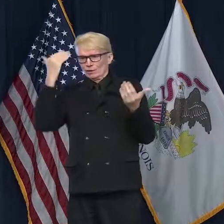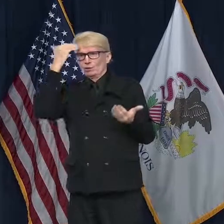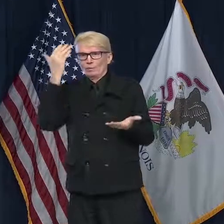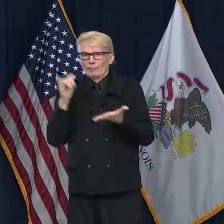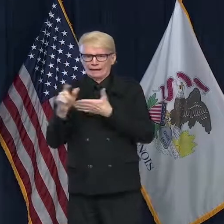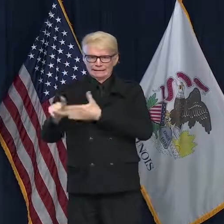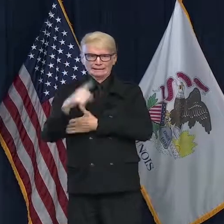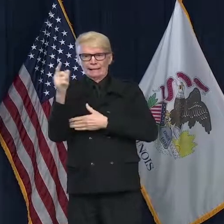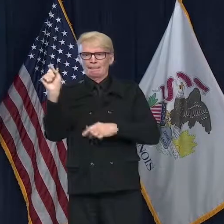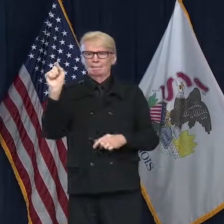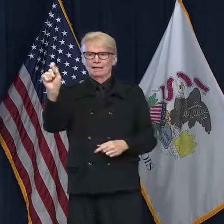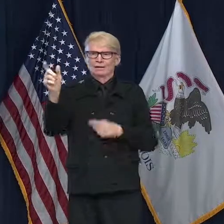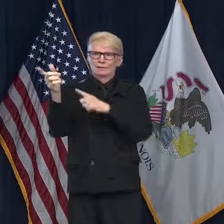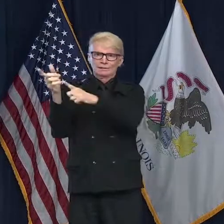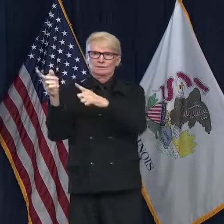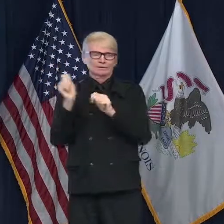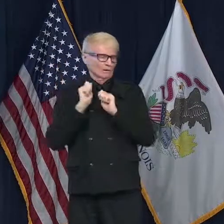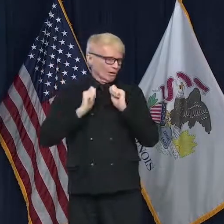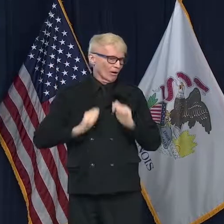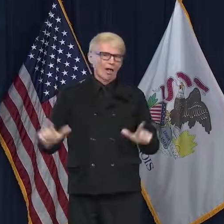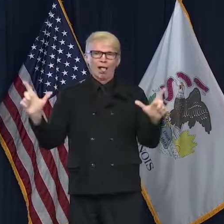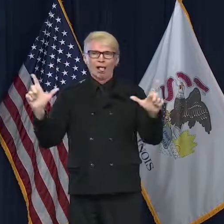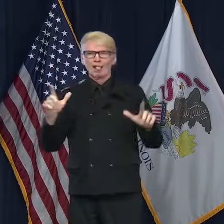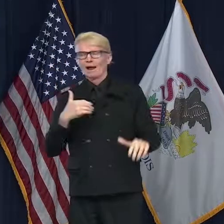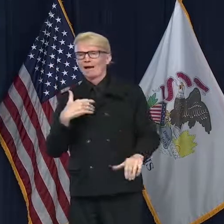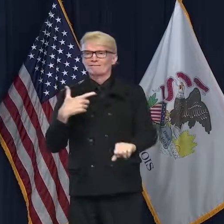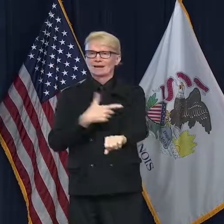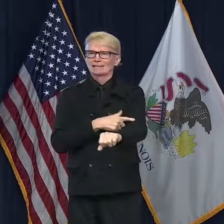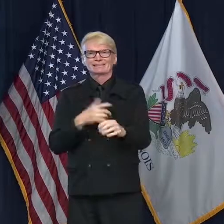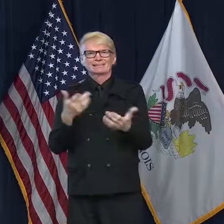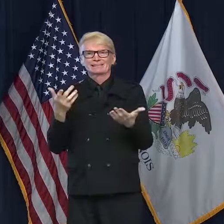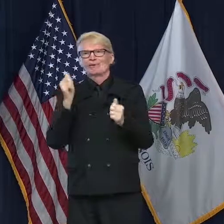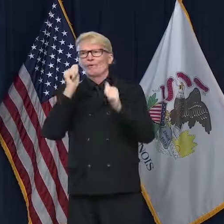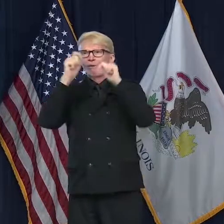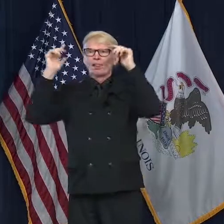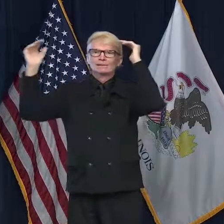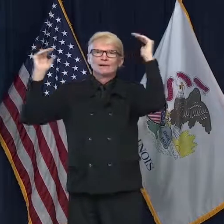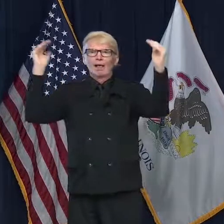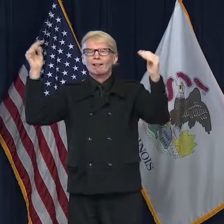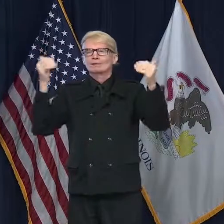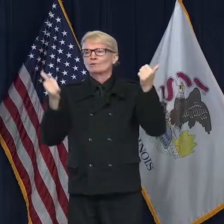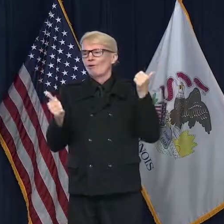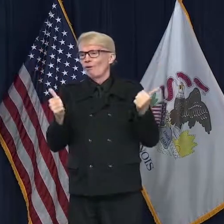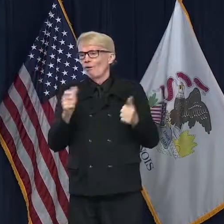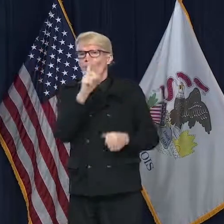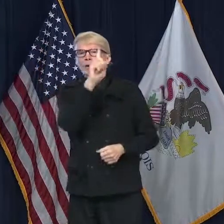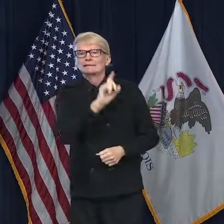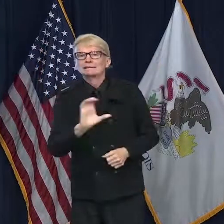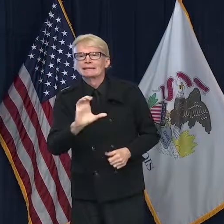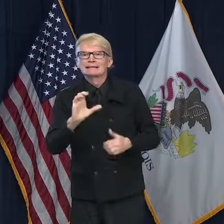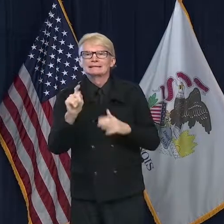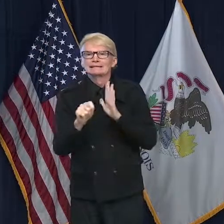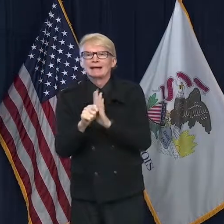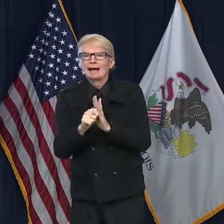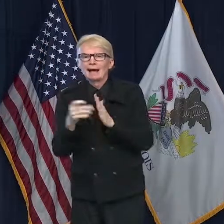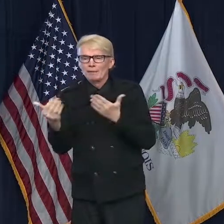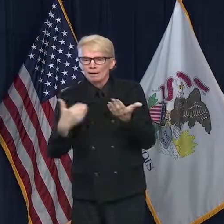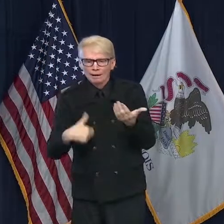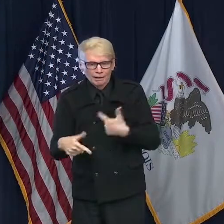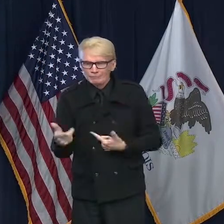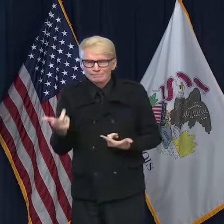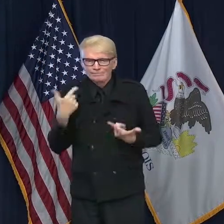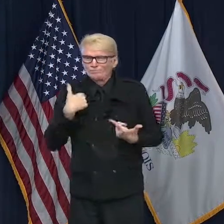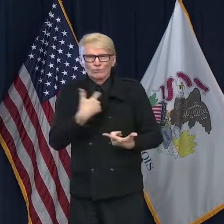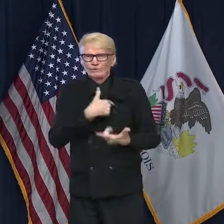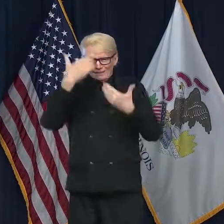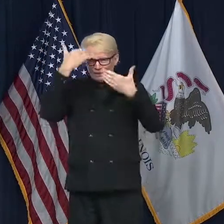that is when everybody is going to be vaccinated, or every adult, or even in the next phase 1C, because until we see